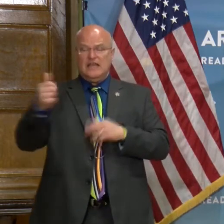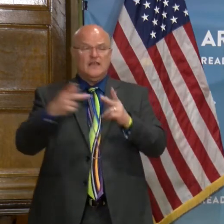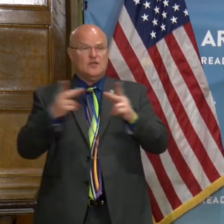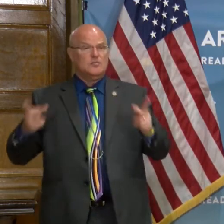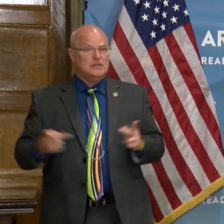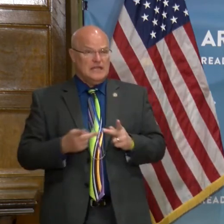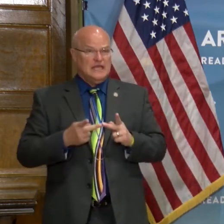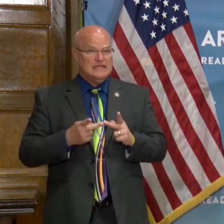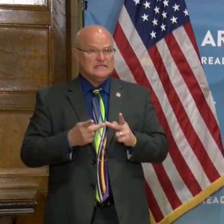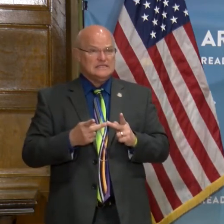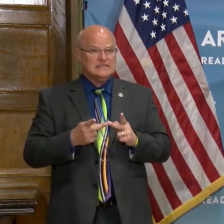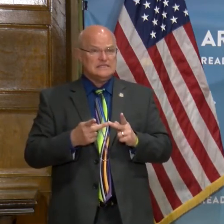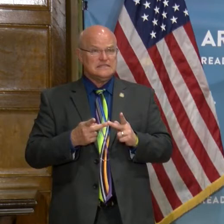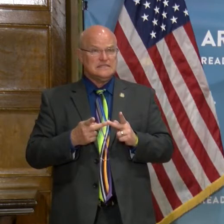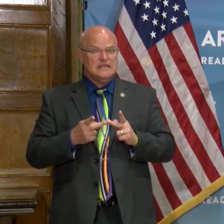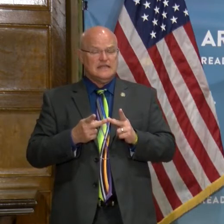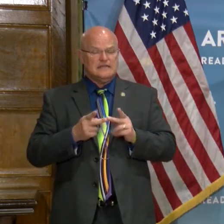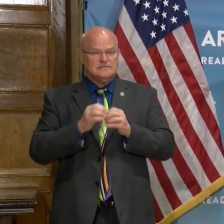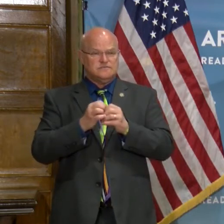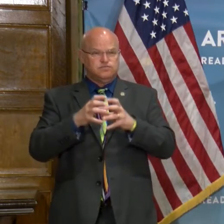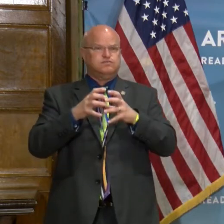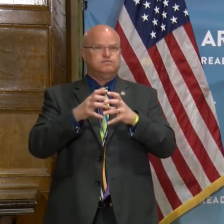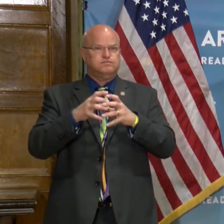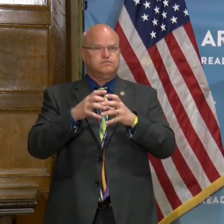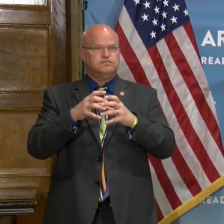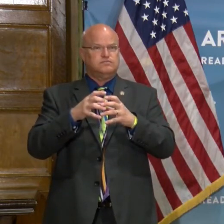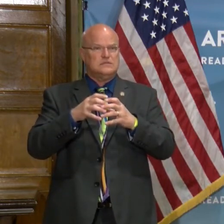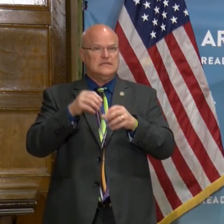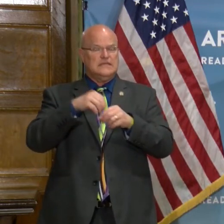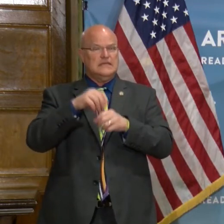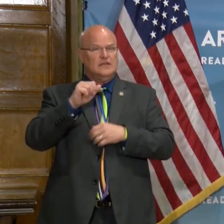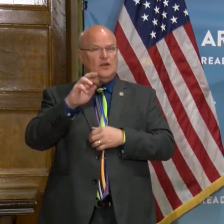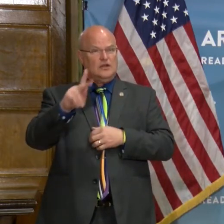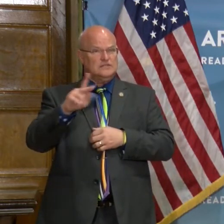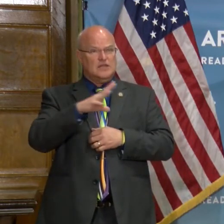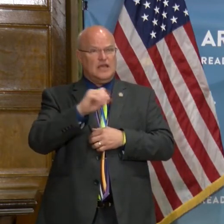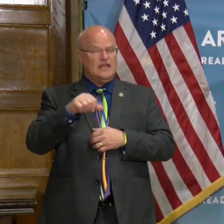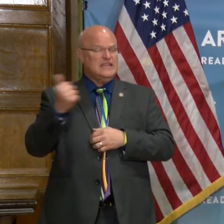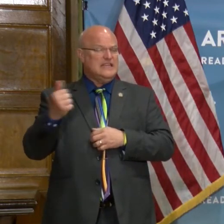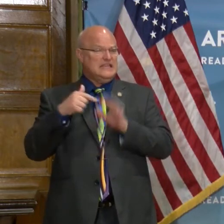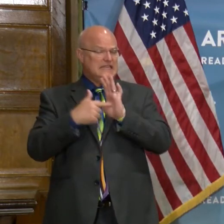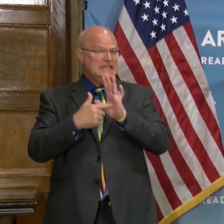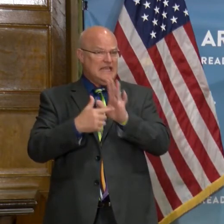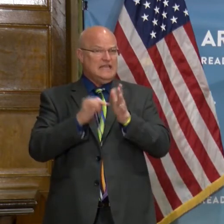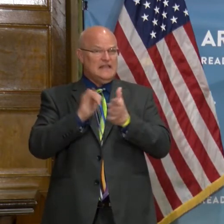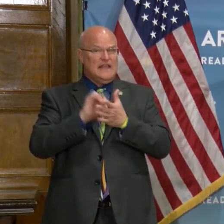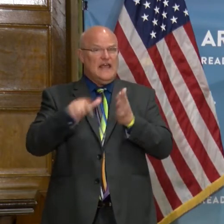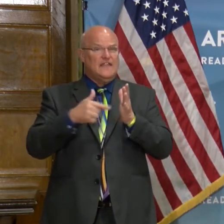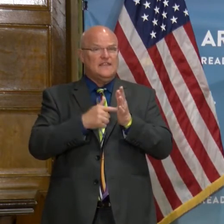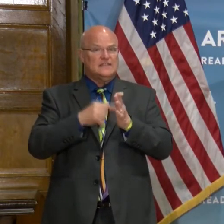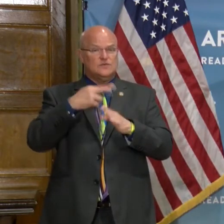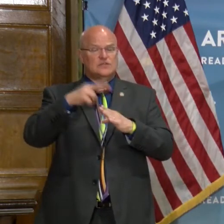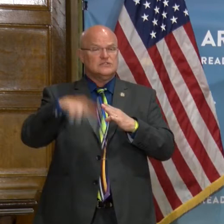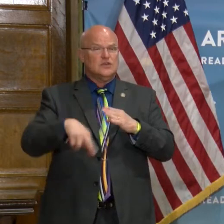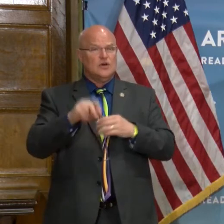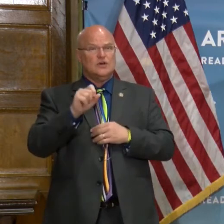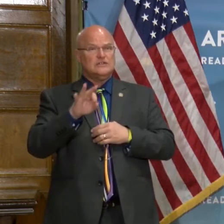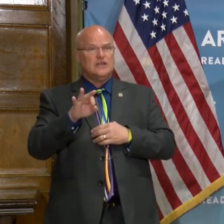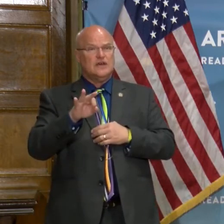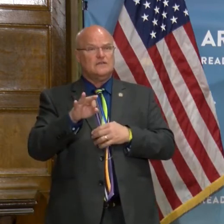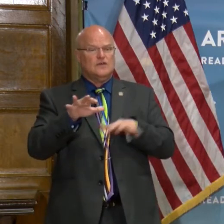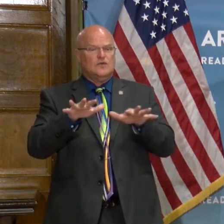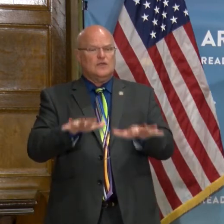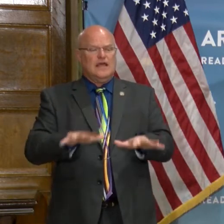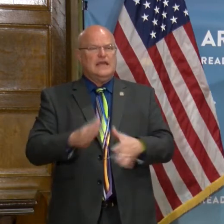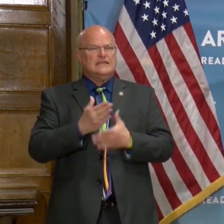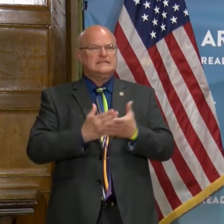places you've seen concentrations of cases? And is there any indication that this is a result of relaxing